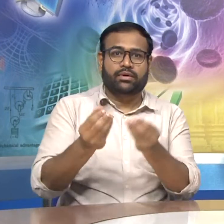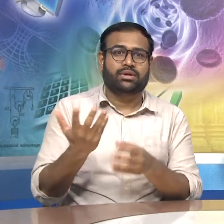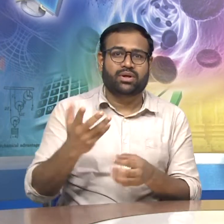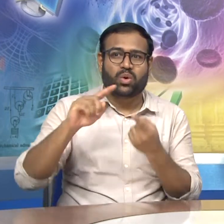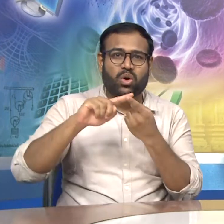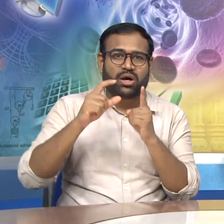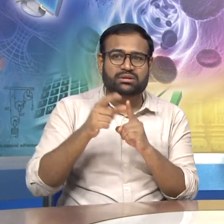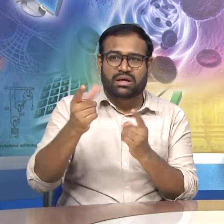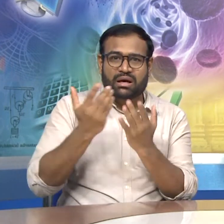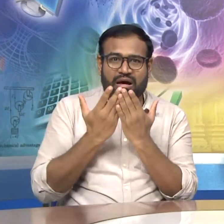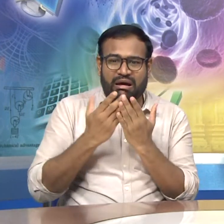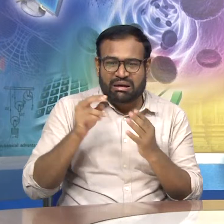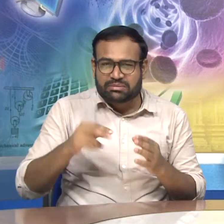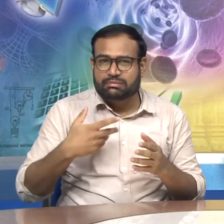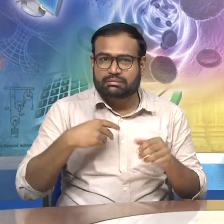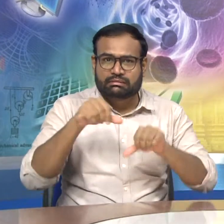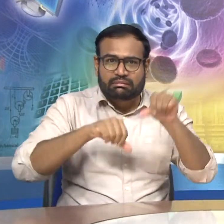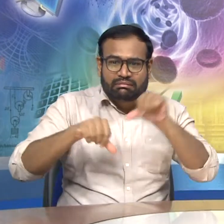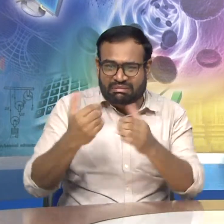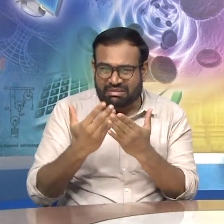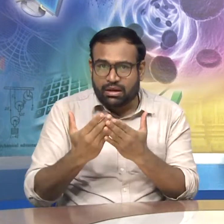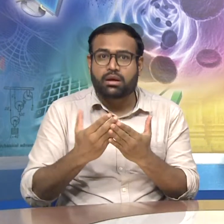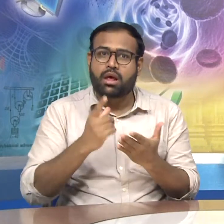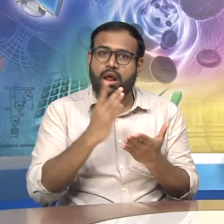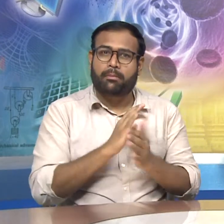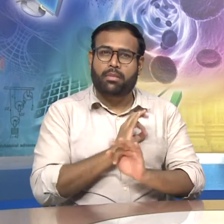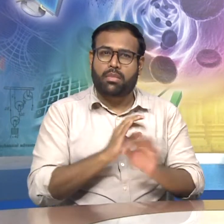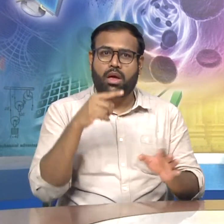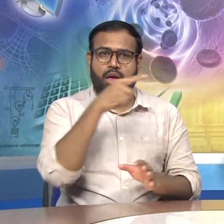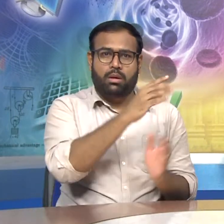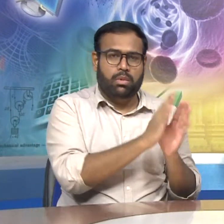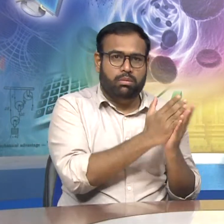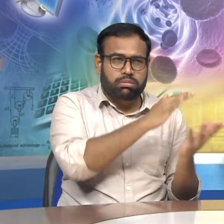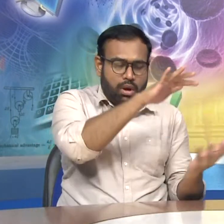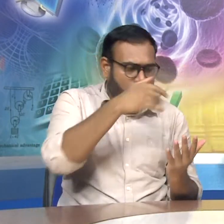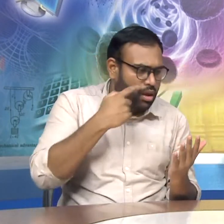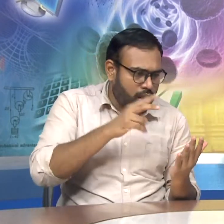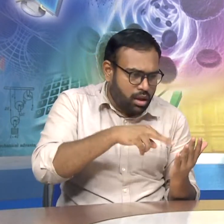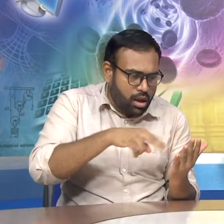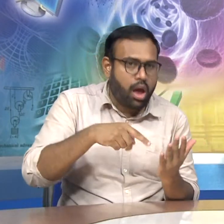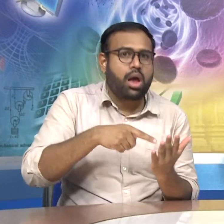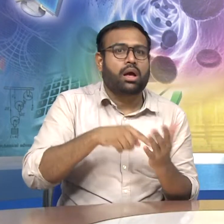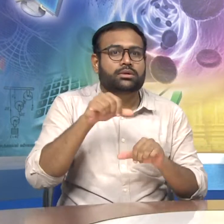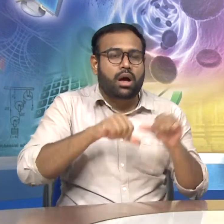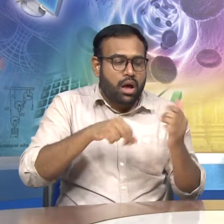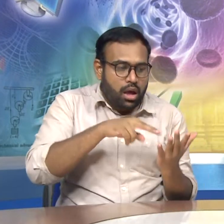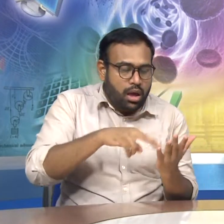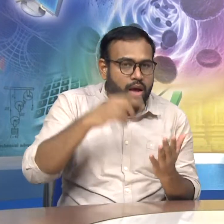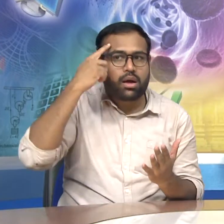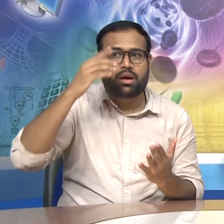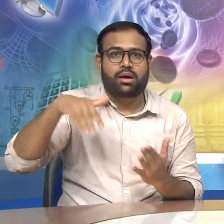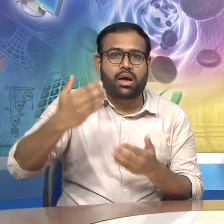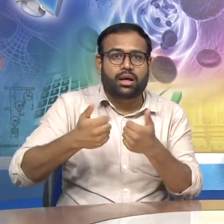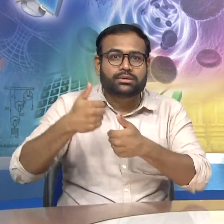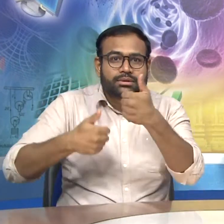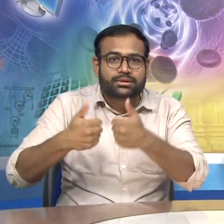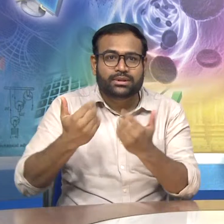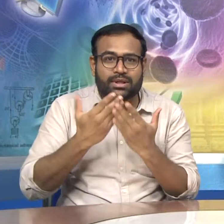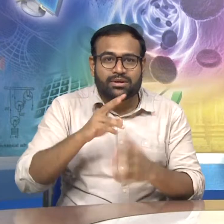important resource in education, work and recreation of millions of